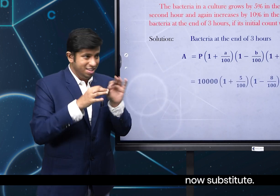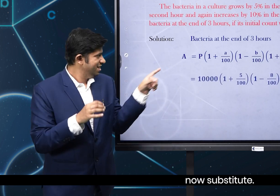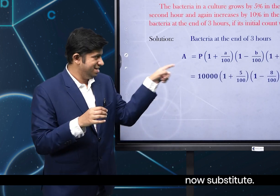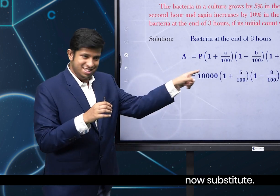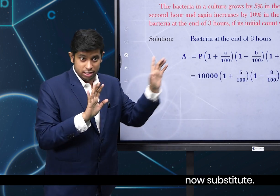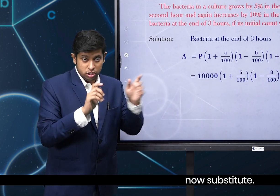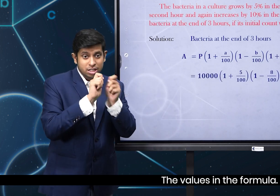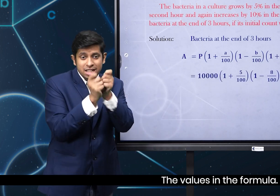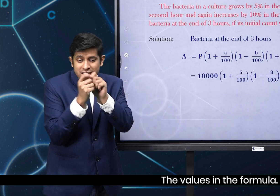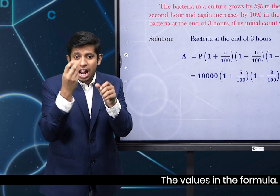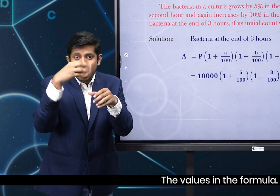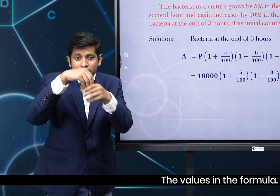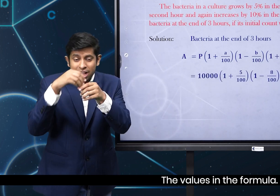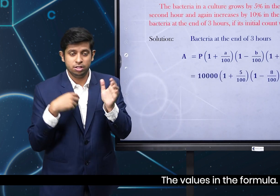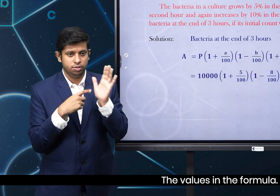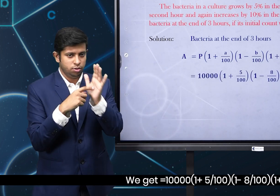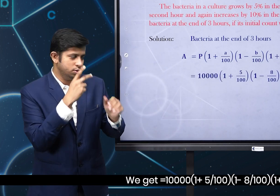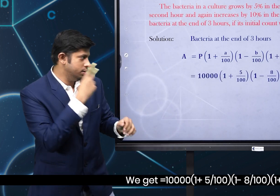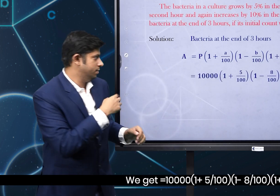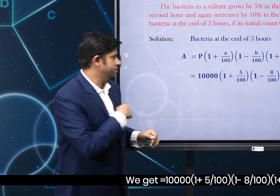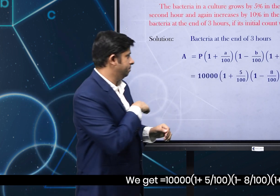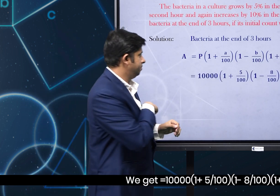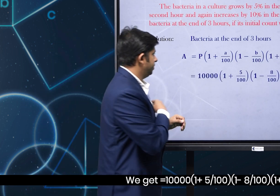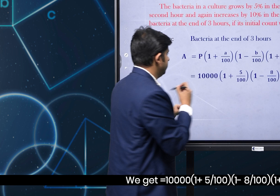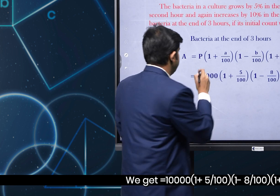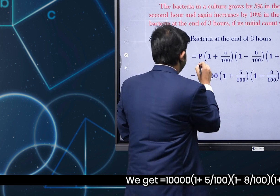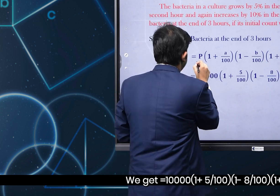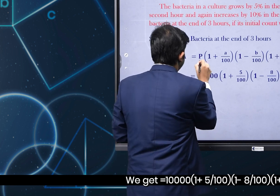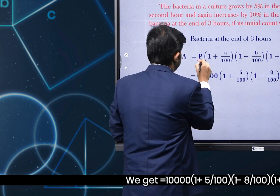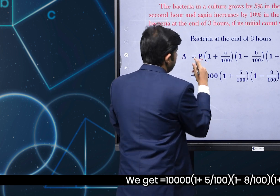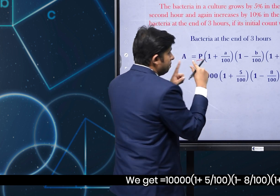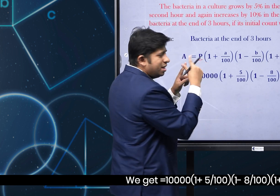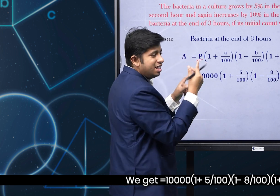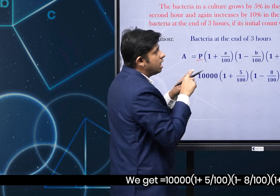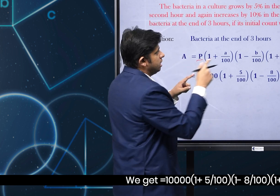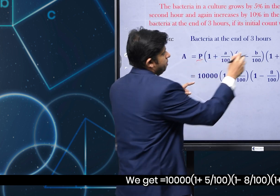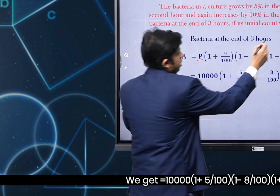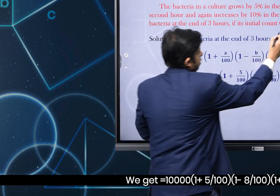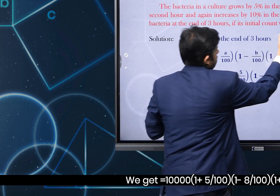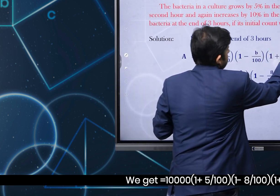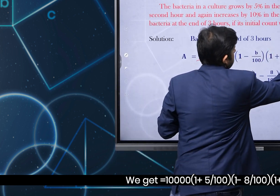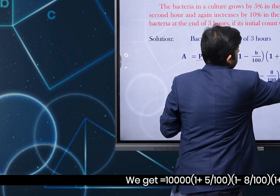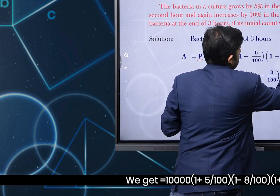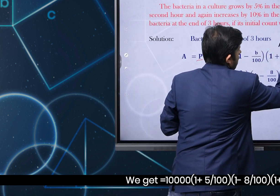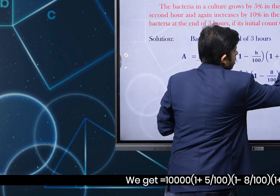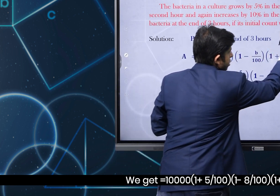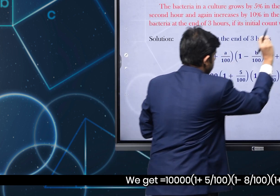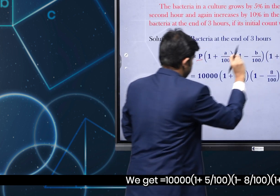Now substitute the values in the formula. We get 10,000 into 1 plus 5 by 100 into 1 minus 8 by